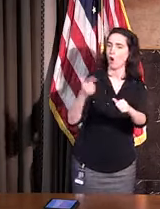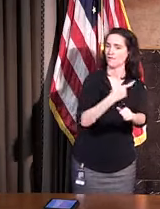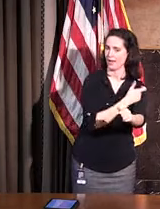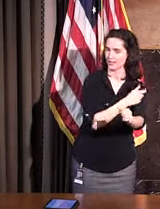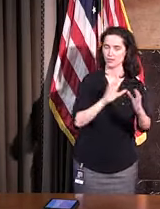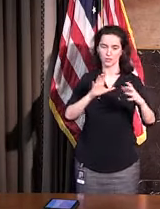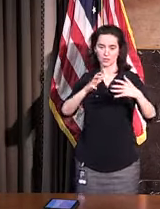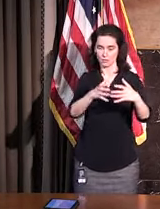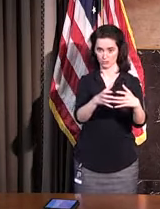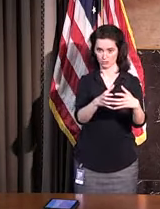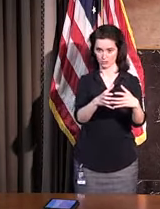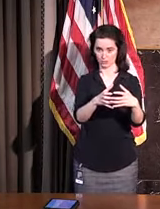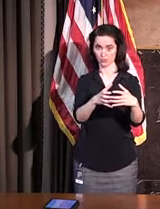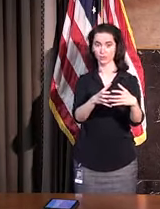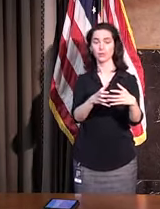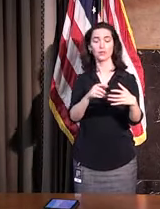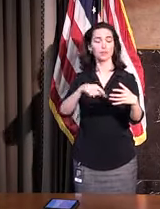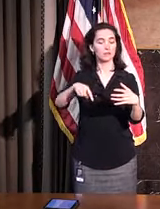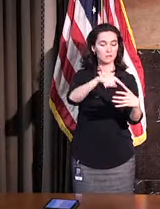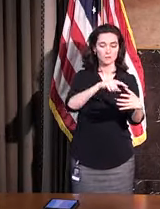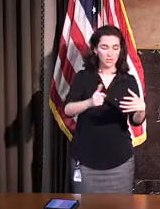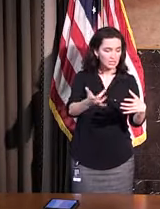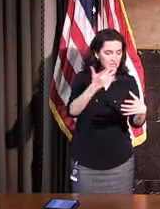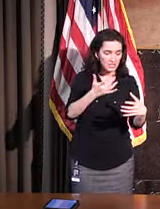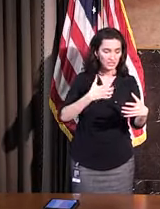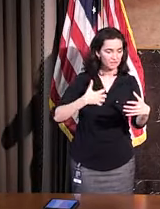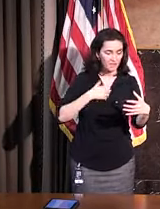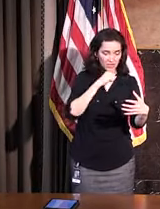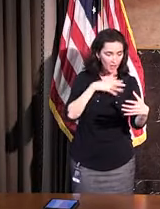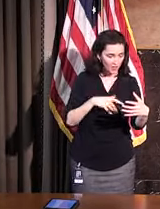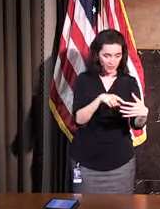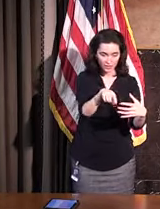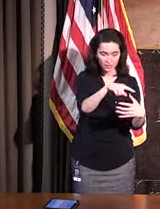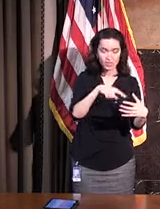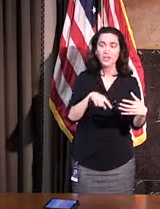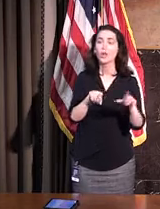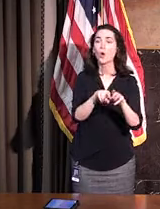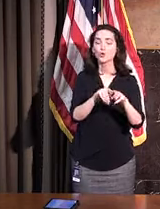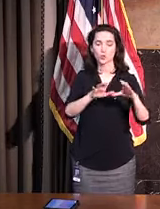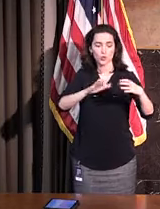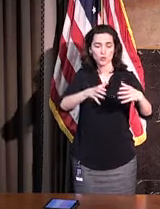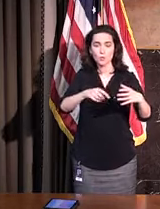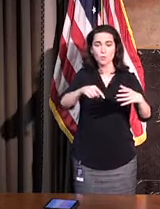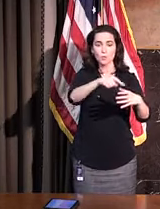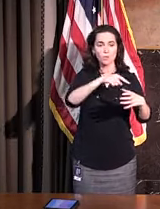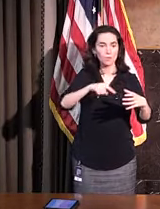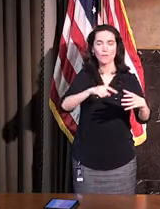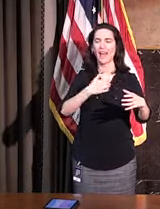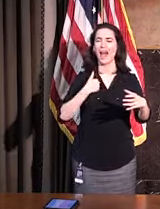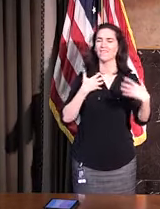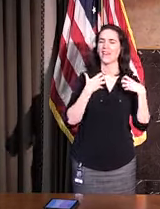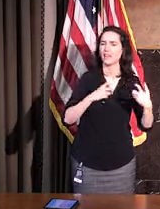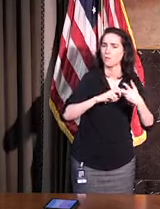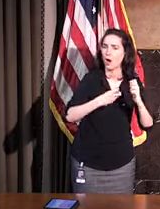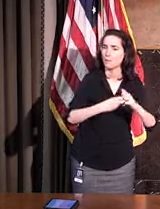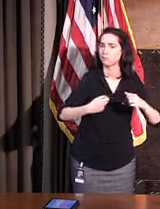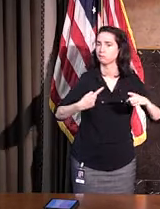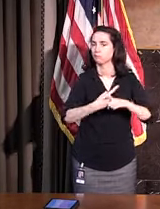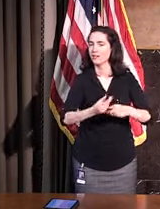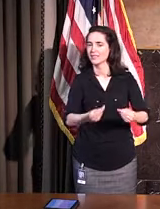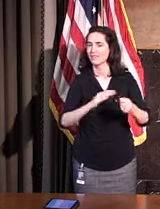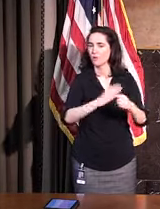that unit is showing any symptoms and no one in that unit is high risk for complications of